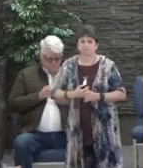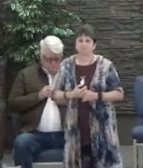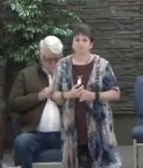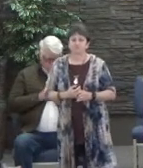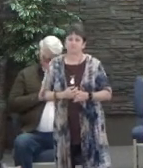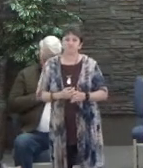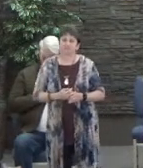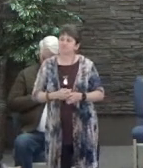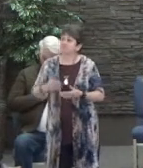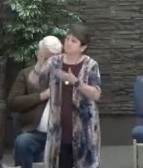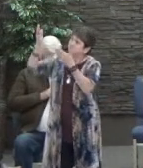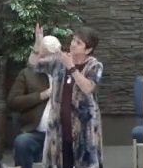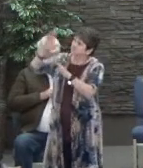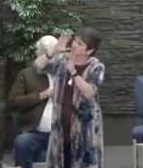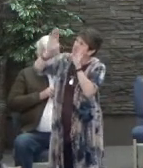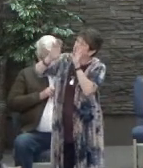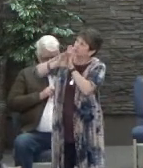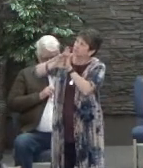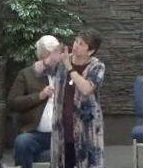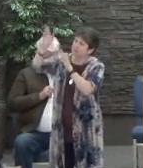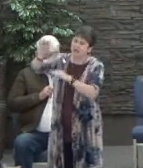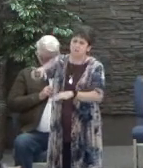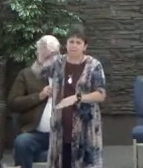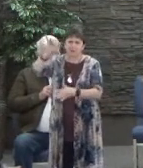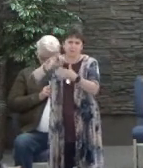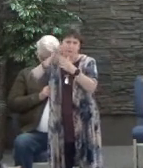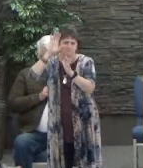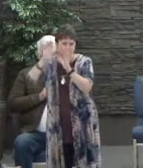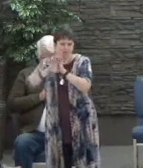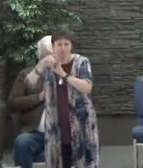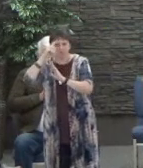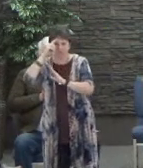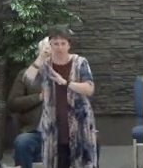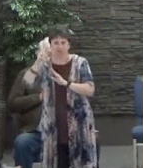On the screen here is a picture, and I selected this because of its